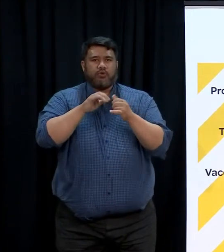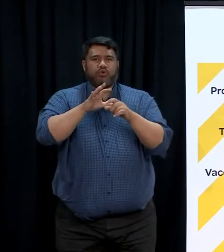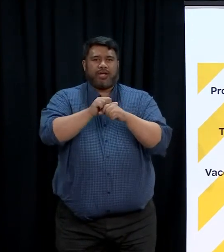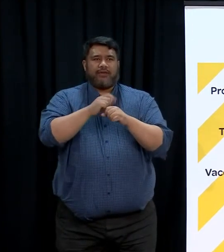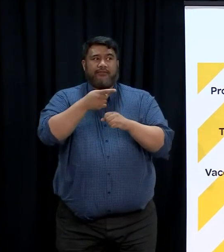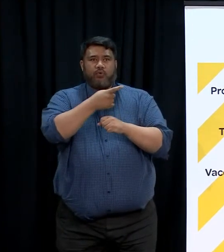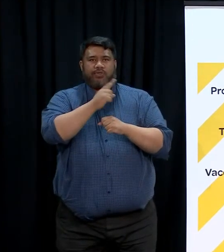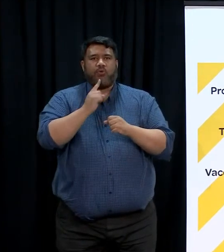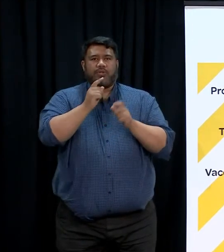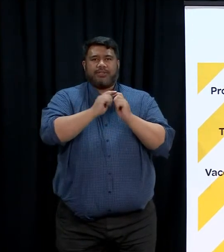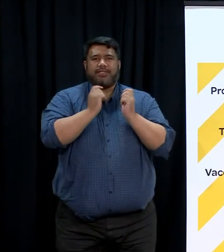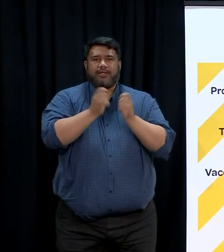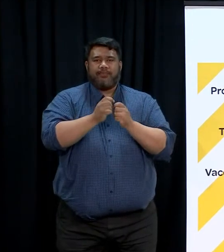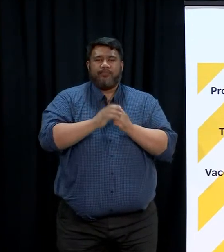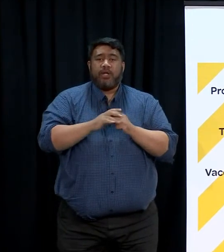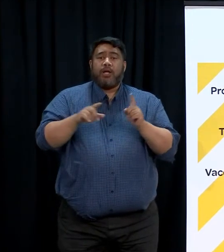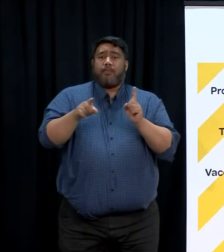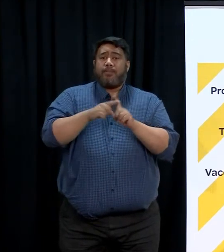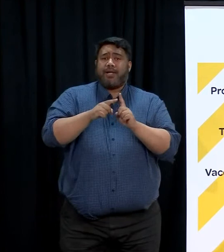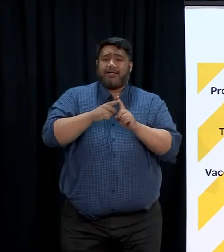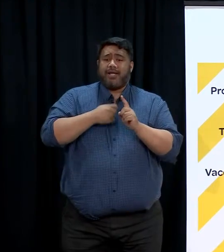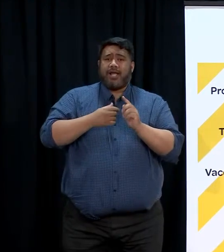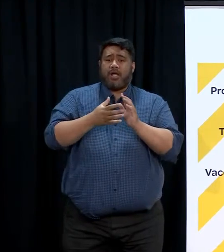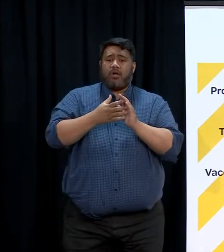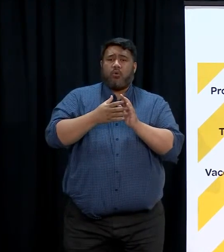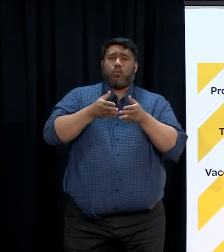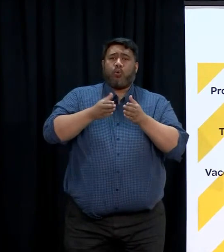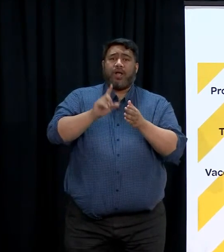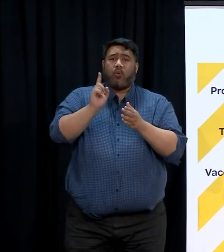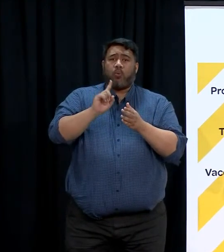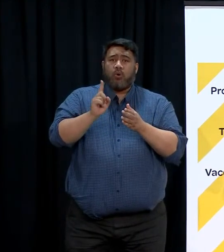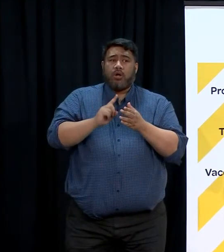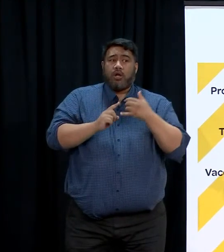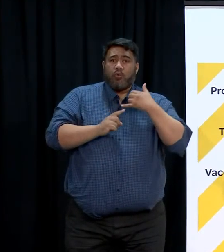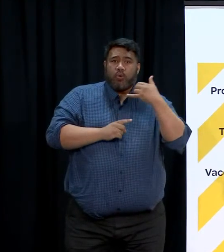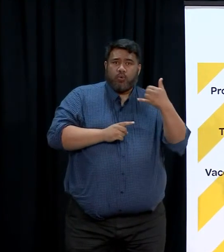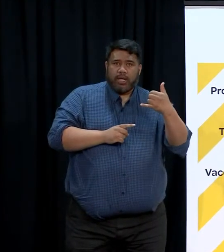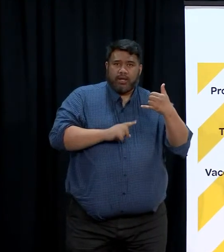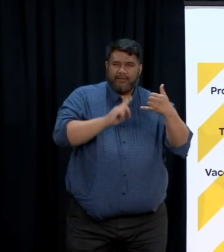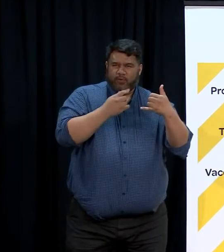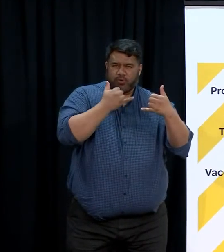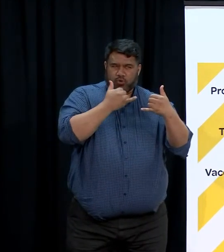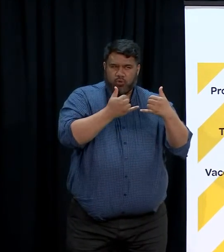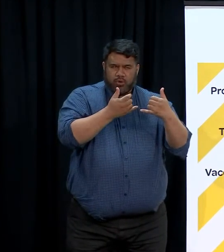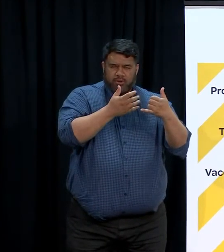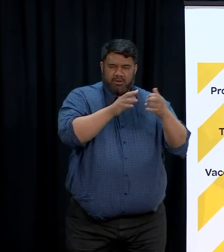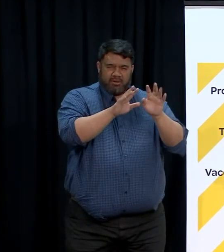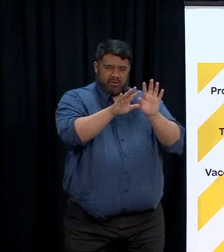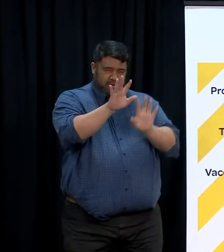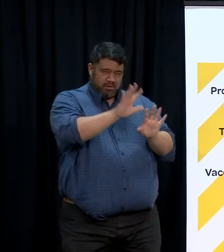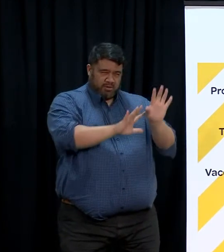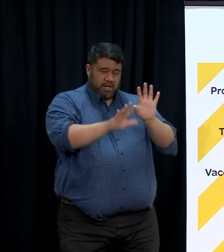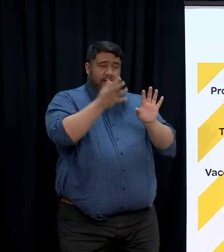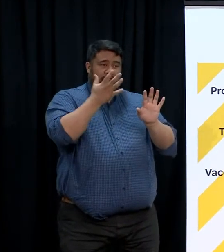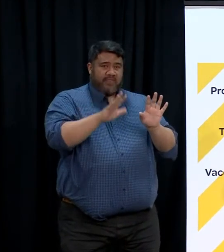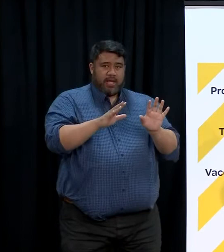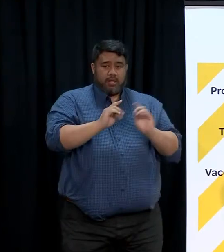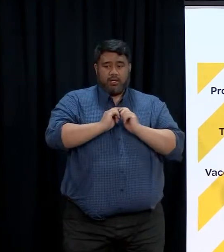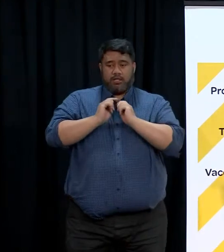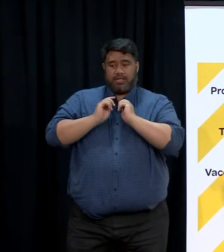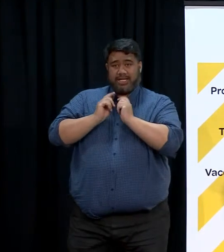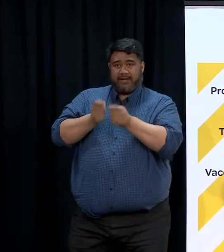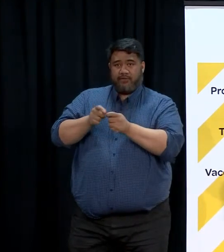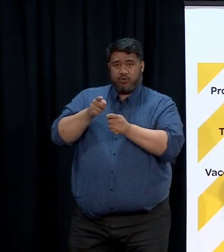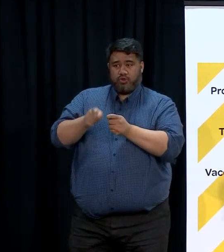the model, as I've said, to one where we're triaging the cases with an initial phone call, and then our public health units focus